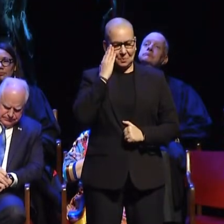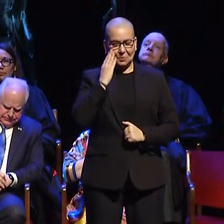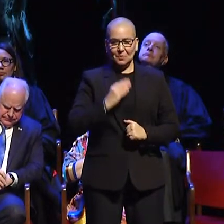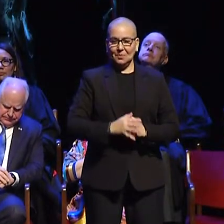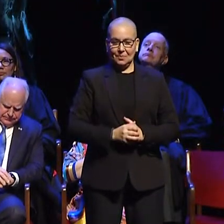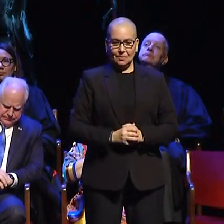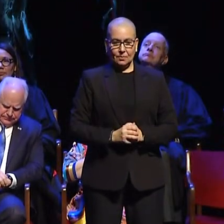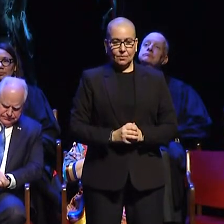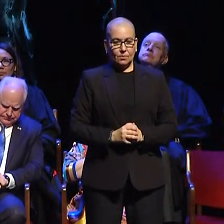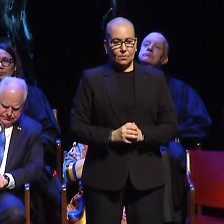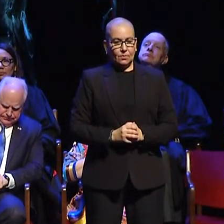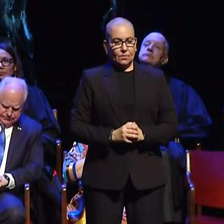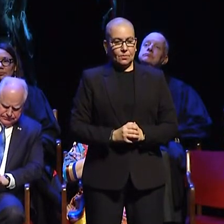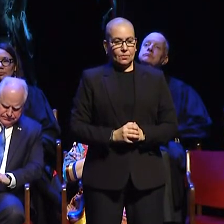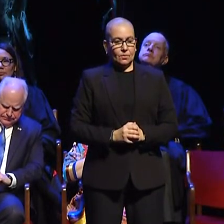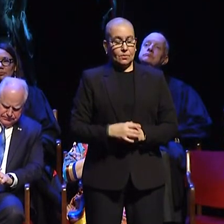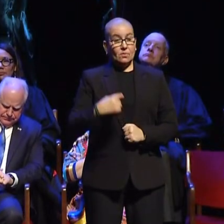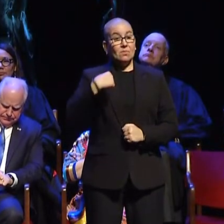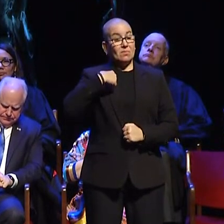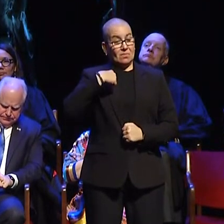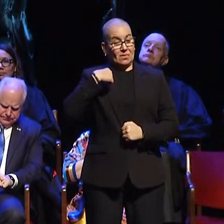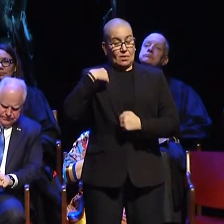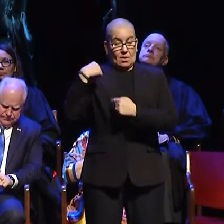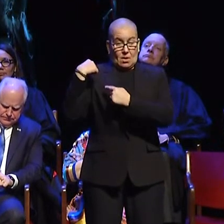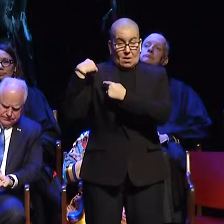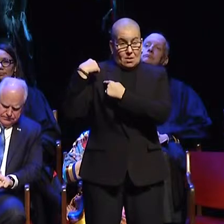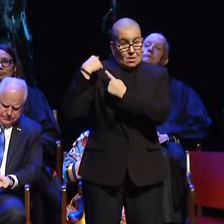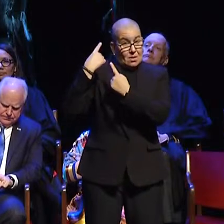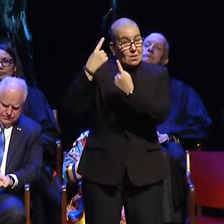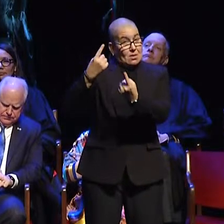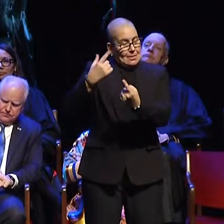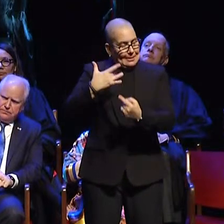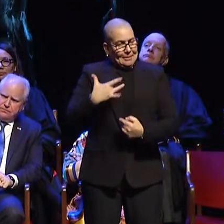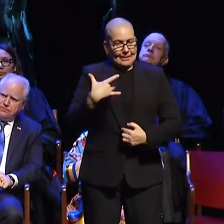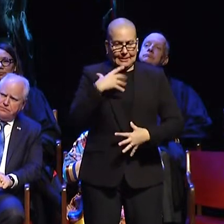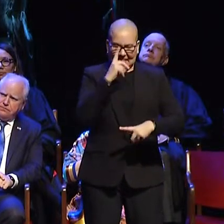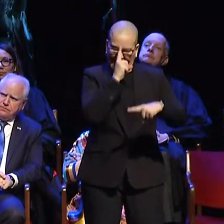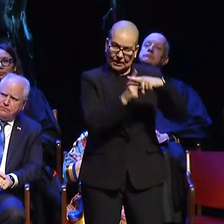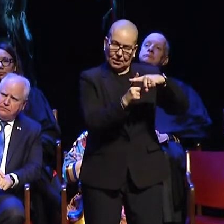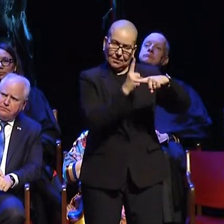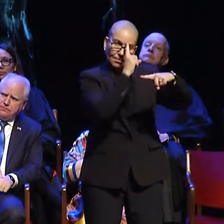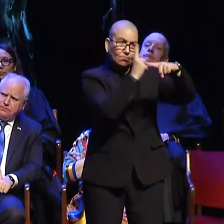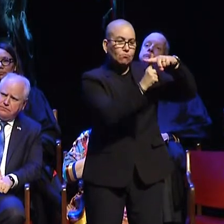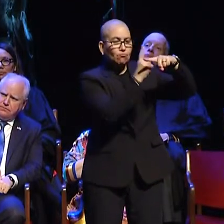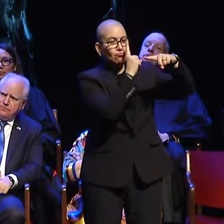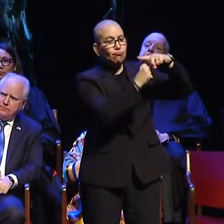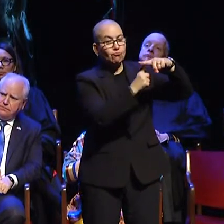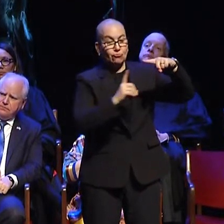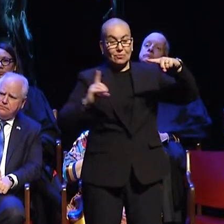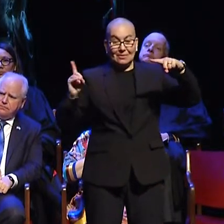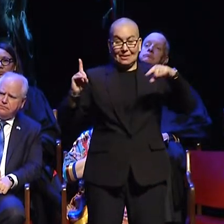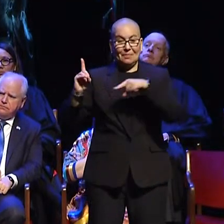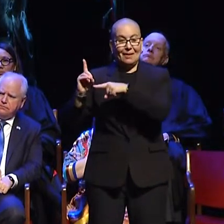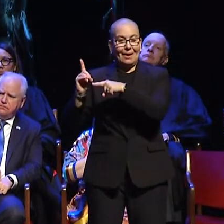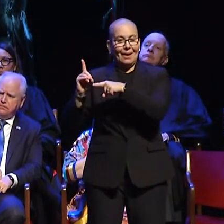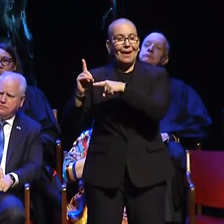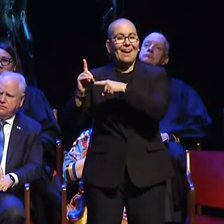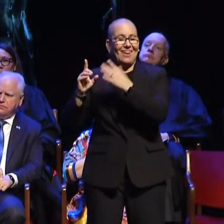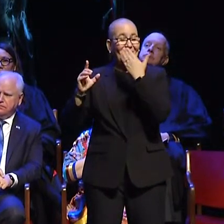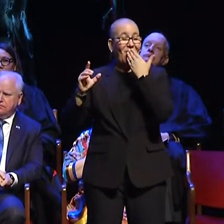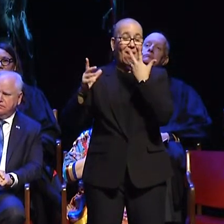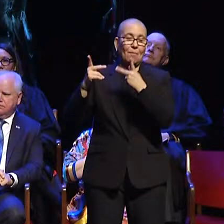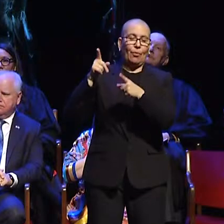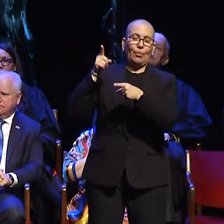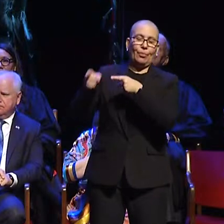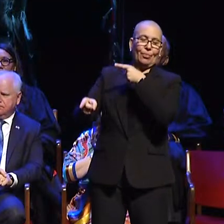I am a long-term optimist. Does democracy seem a little bit dinged and dented over the last few years? Yes, absolutely it does. But